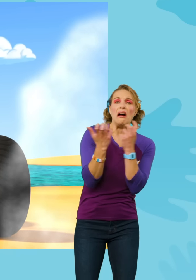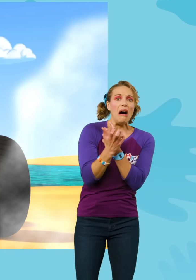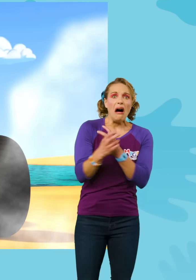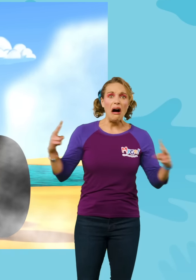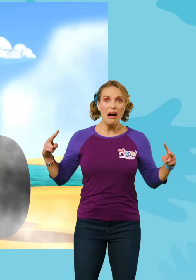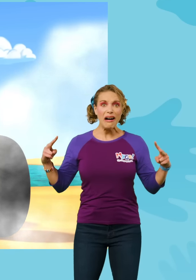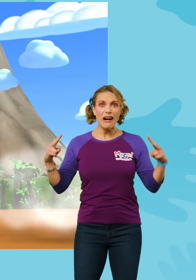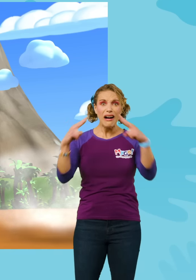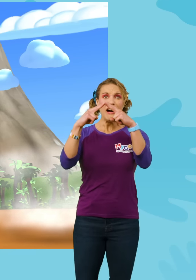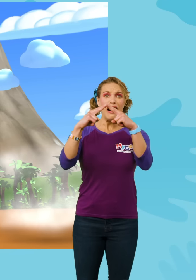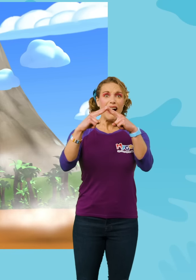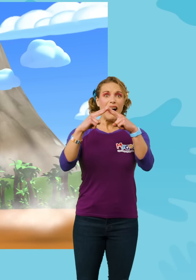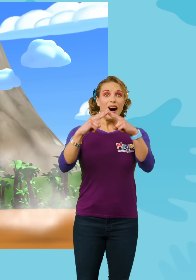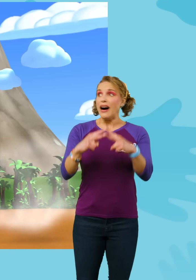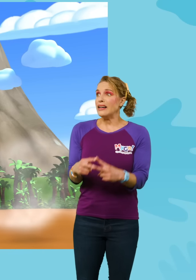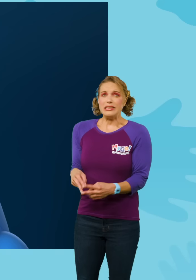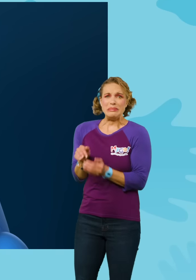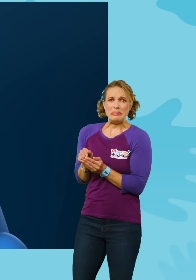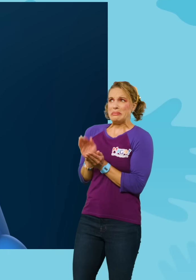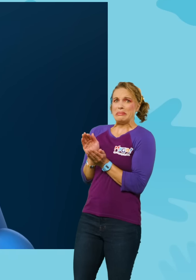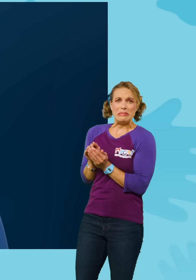Holy smokes, a volcano!